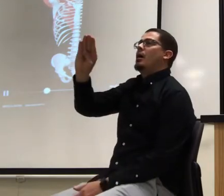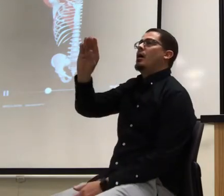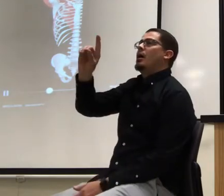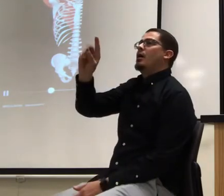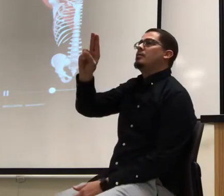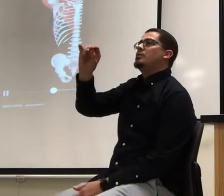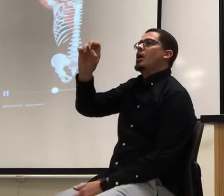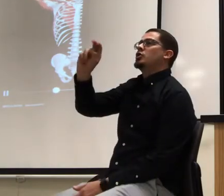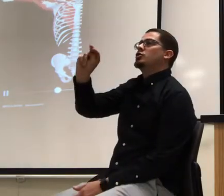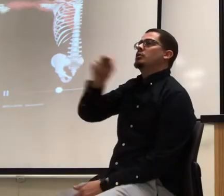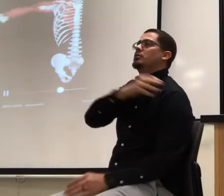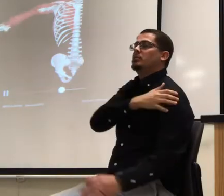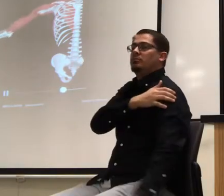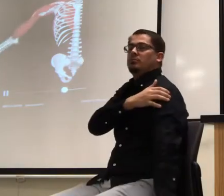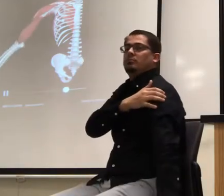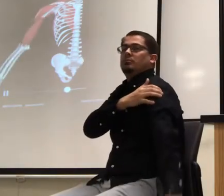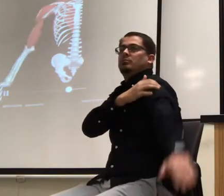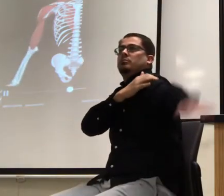Okay.